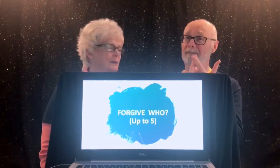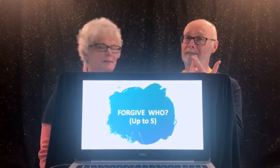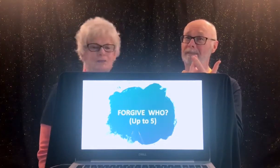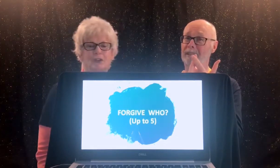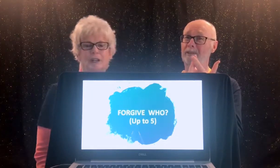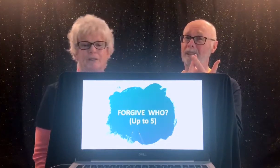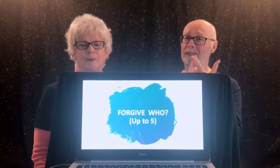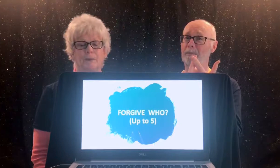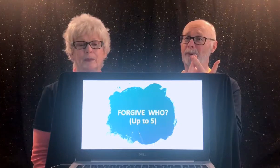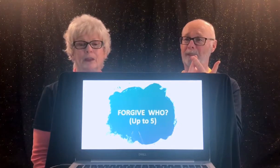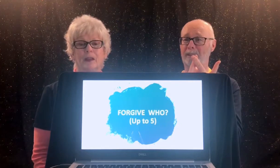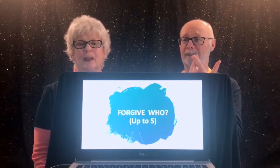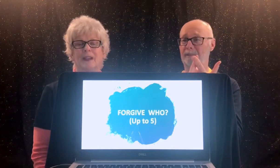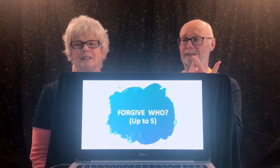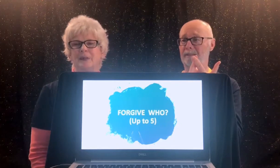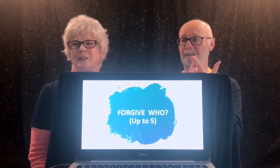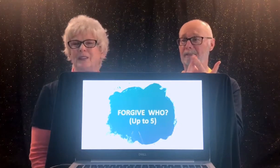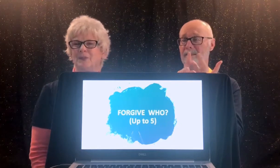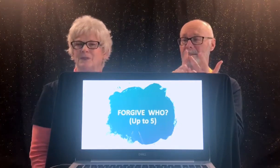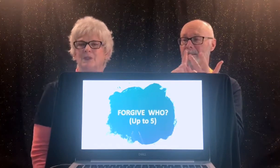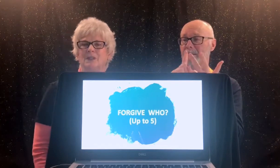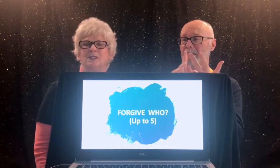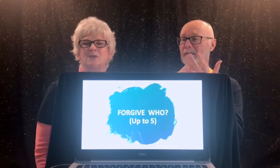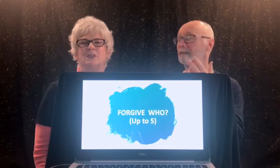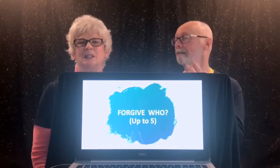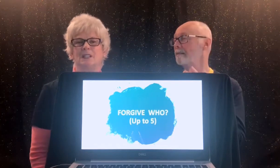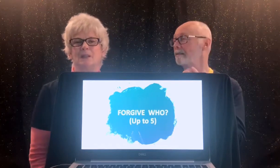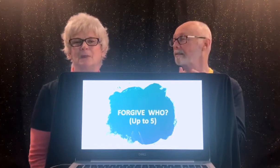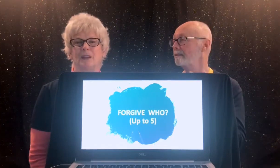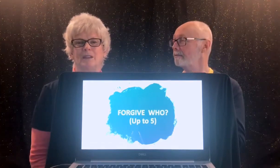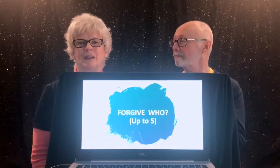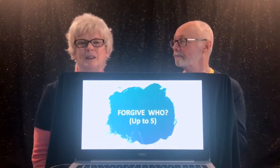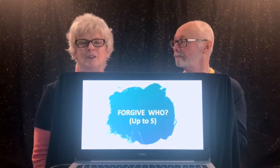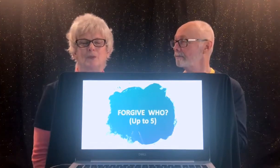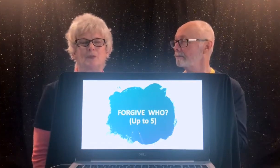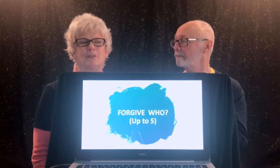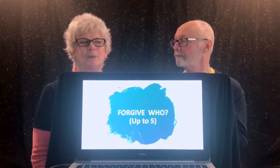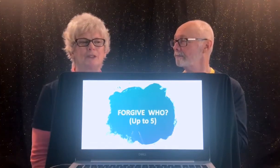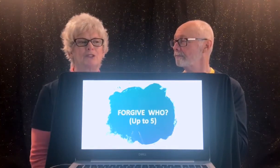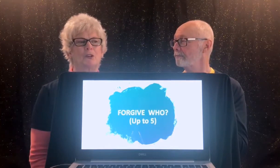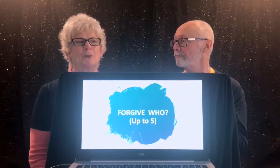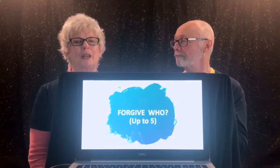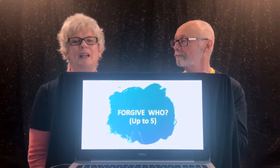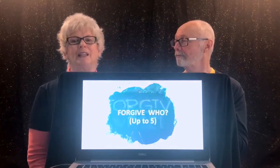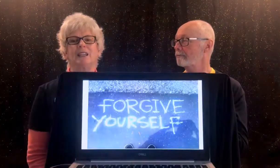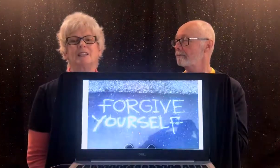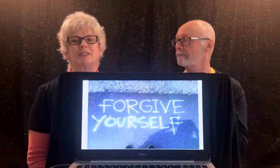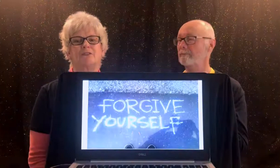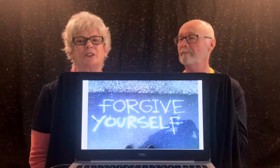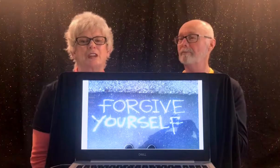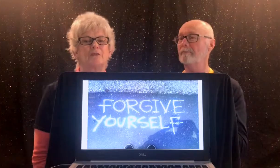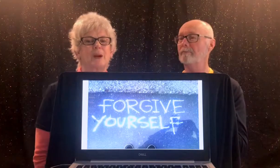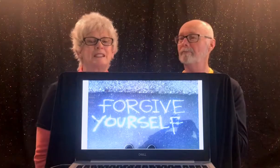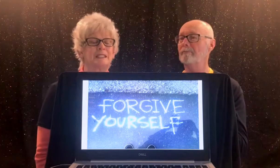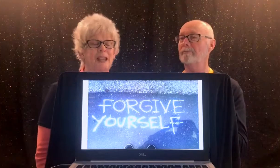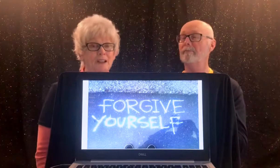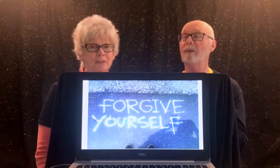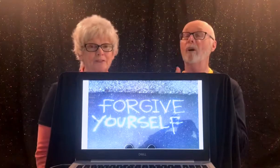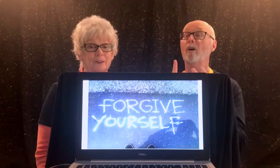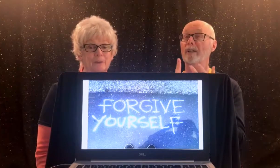Just forgive It's really them. important. Something that was really interesting to me that other bereaved parents told me, I needed to forgive myself. Oh,